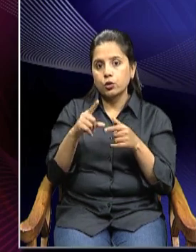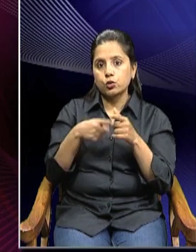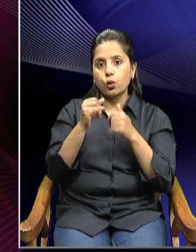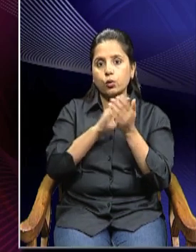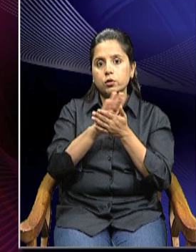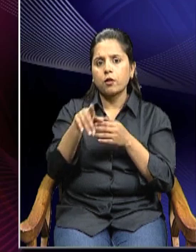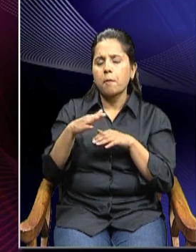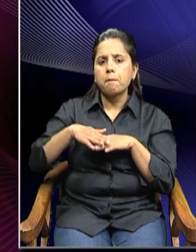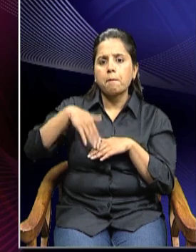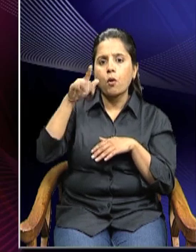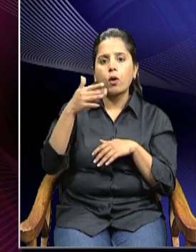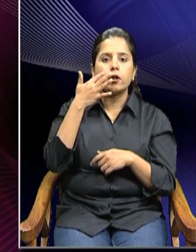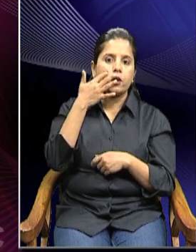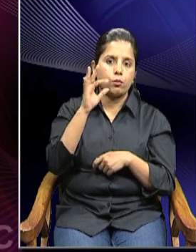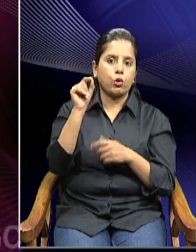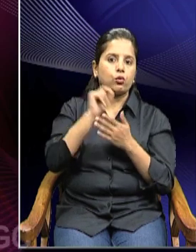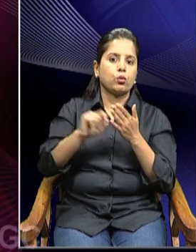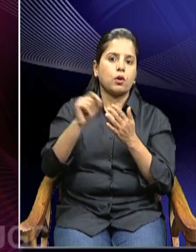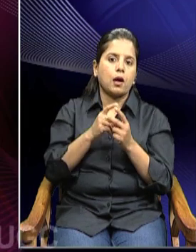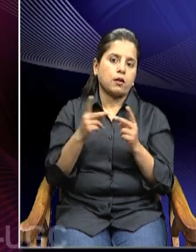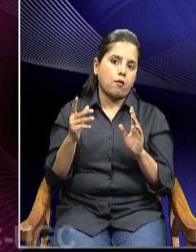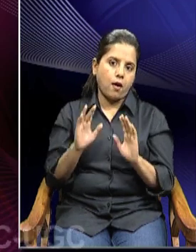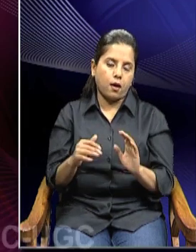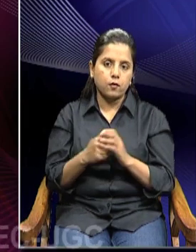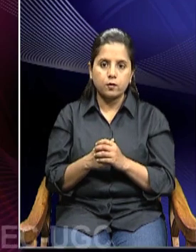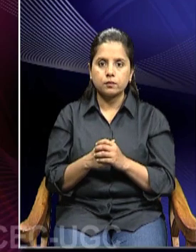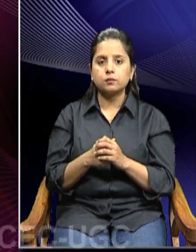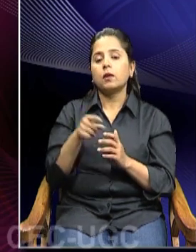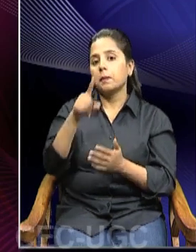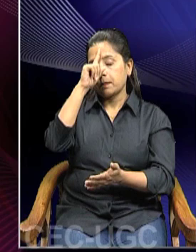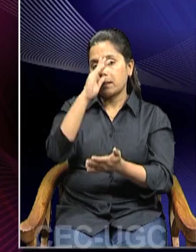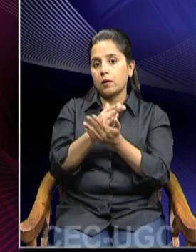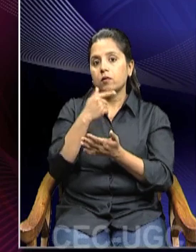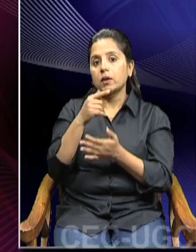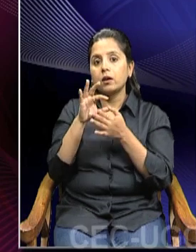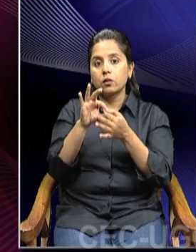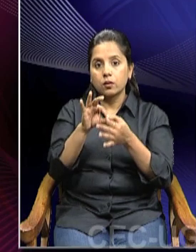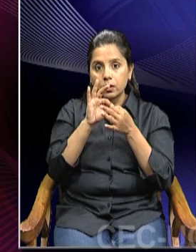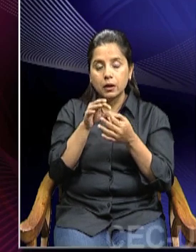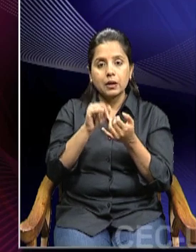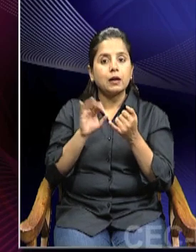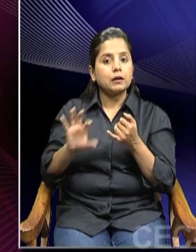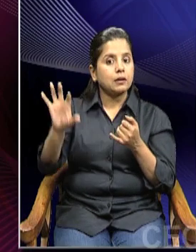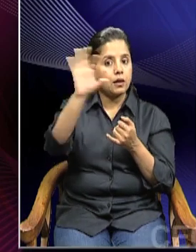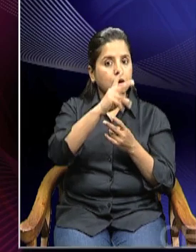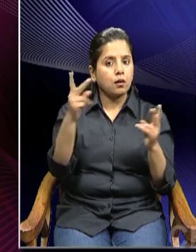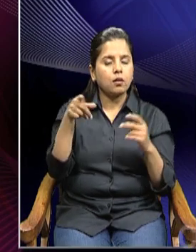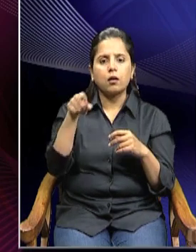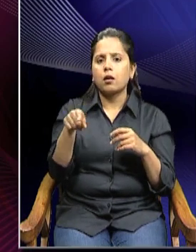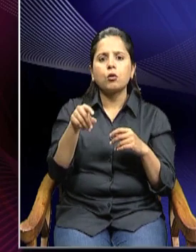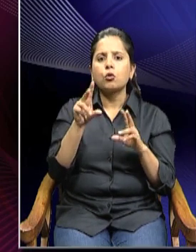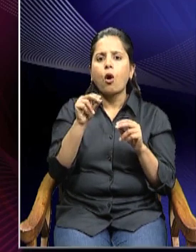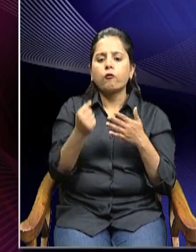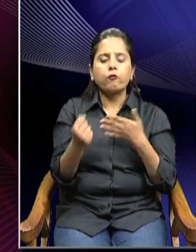the most important writers on this. They believe that relations among states are not